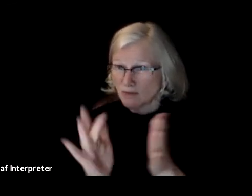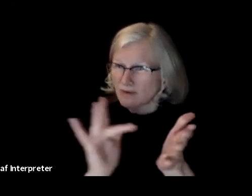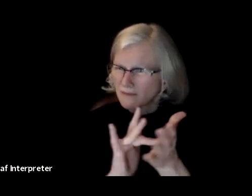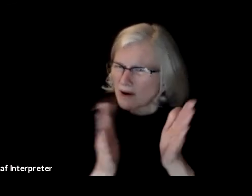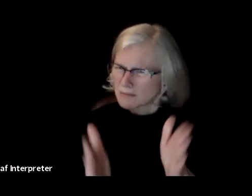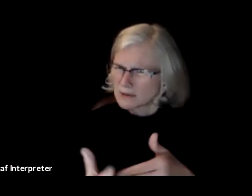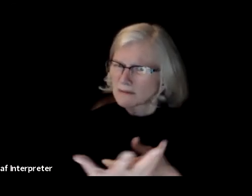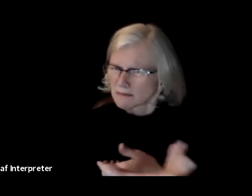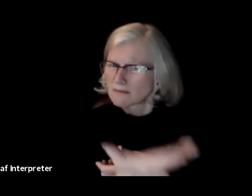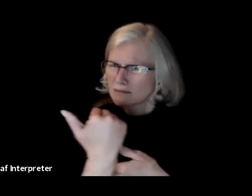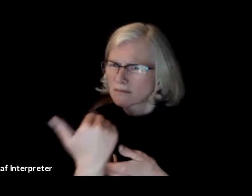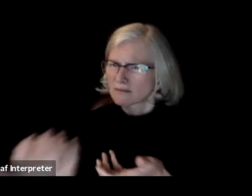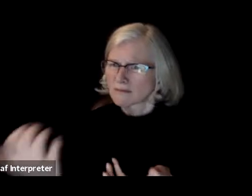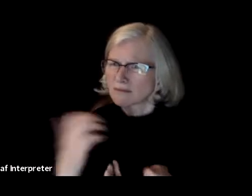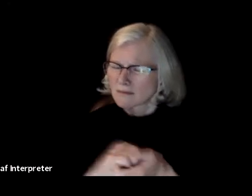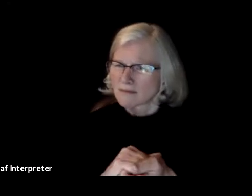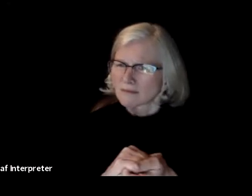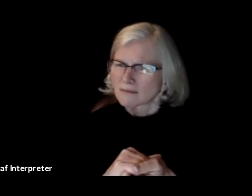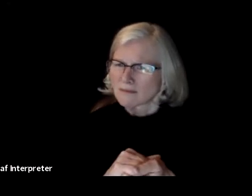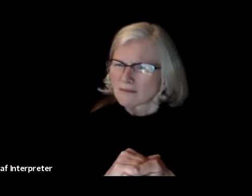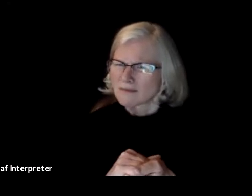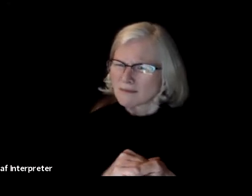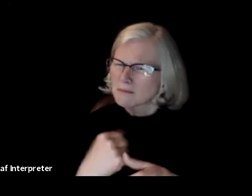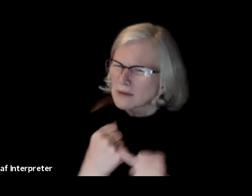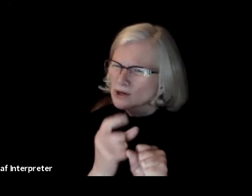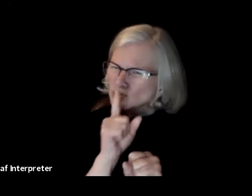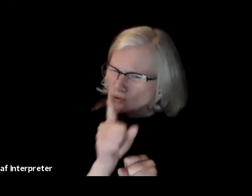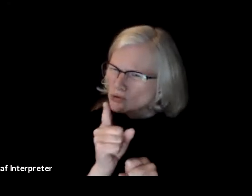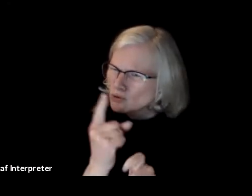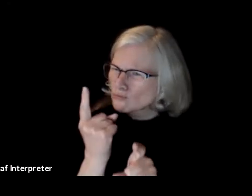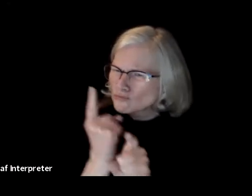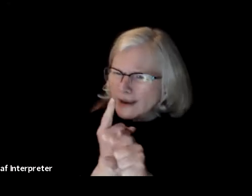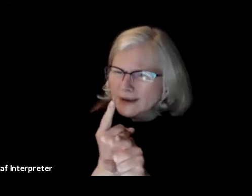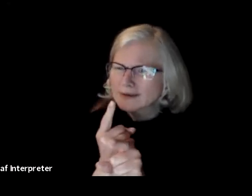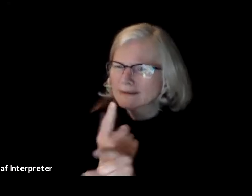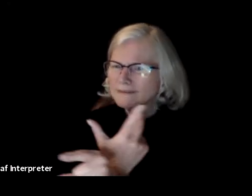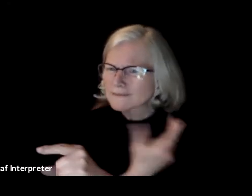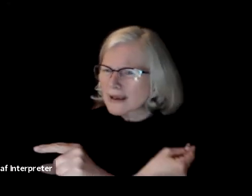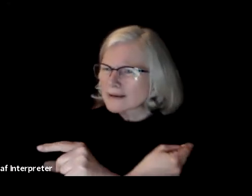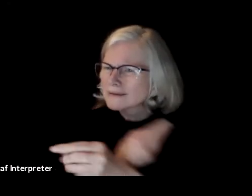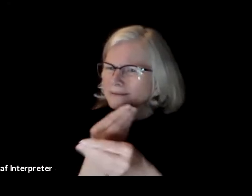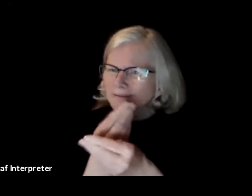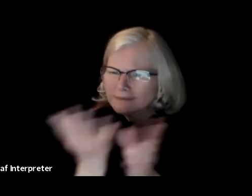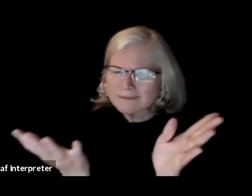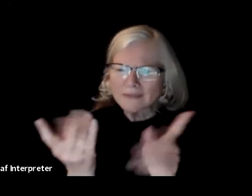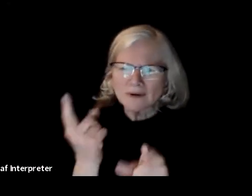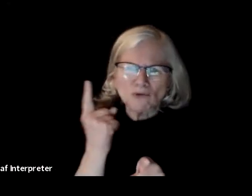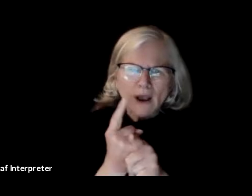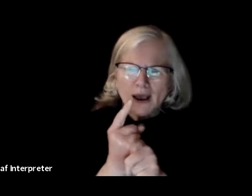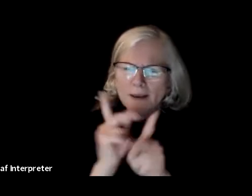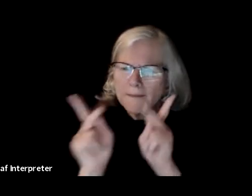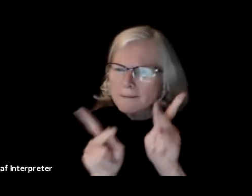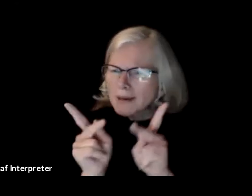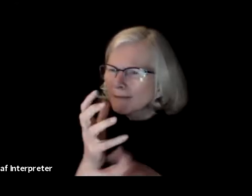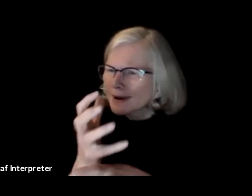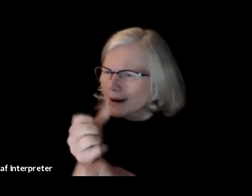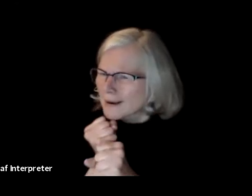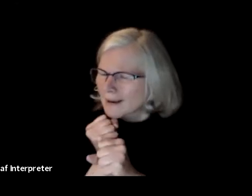we're getting the right vaccine supply into the right parts of the community to be able to